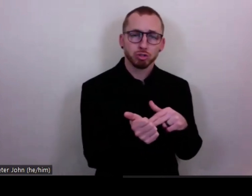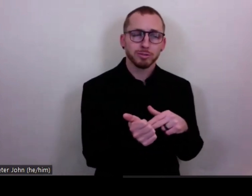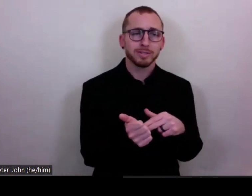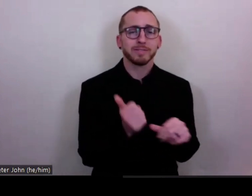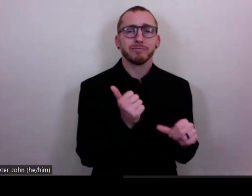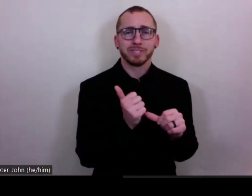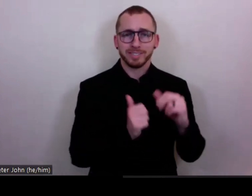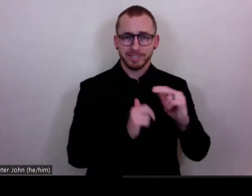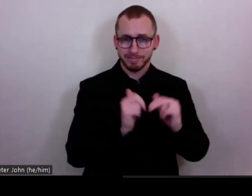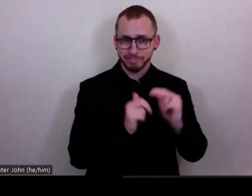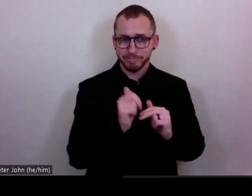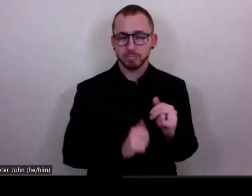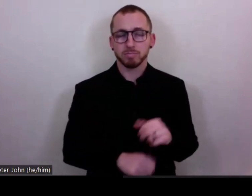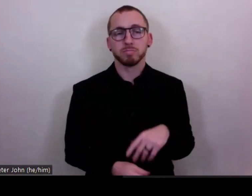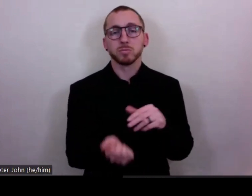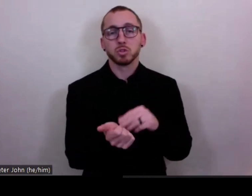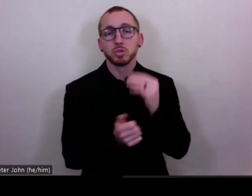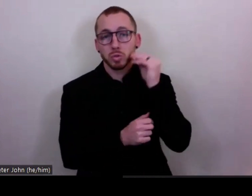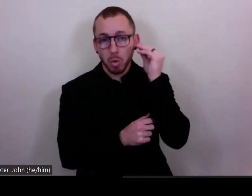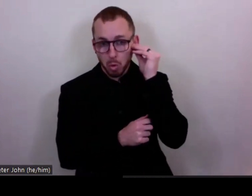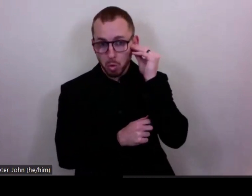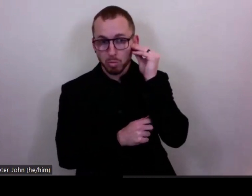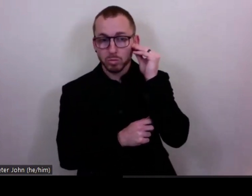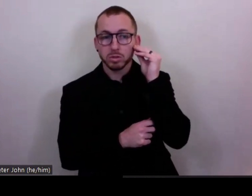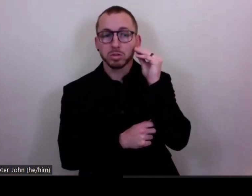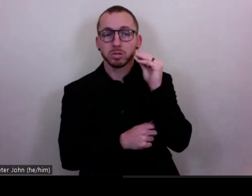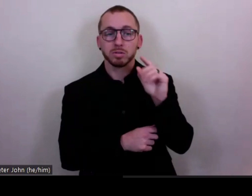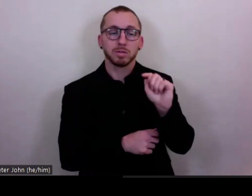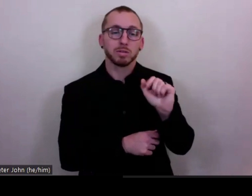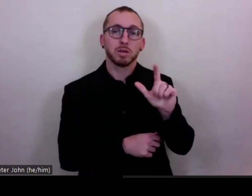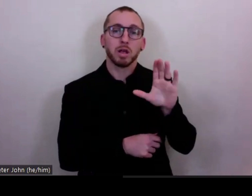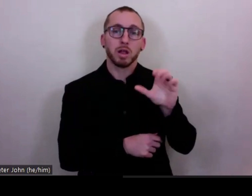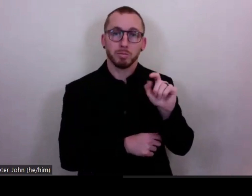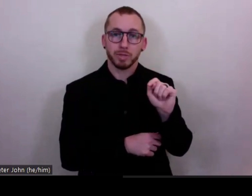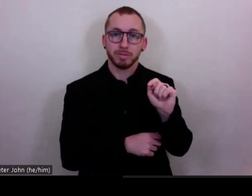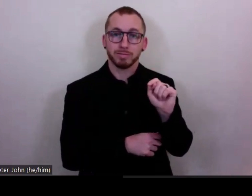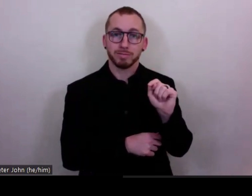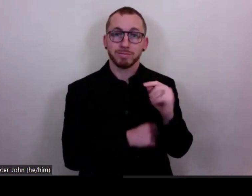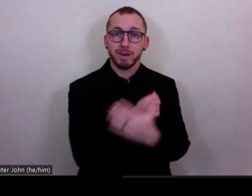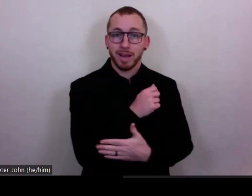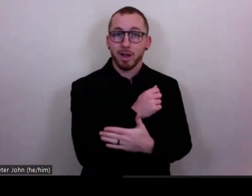home. The nursing homes in Talbot County have happy hour.